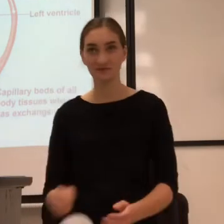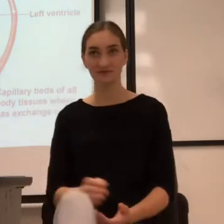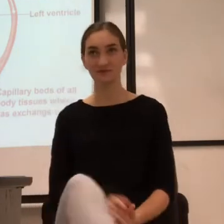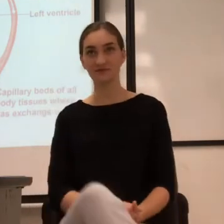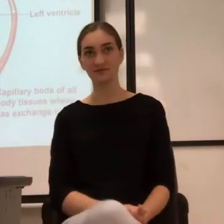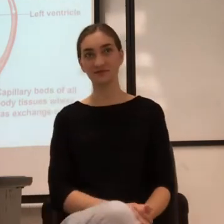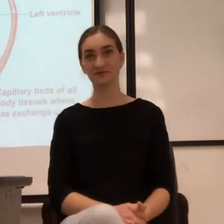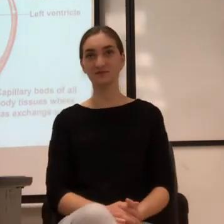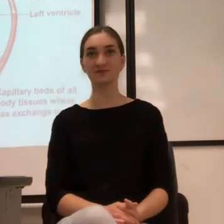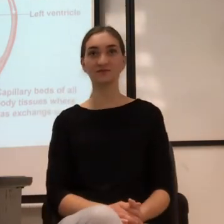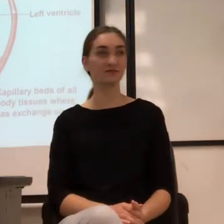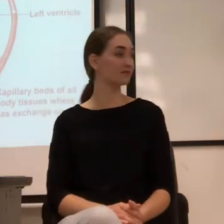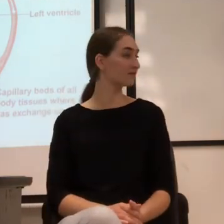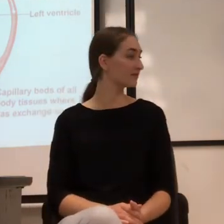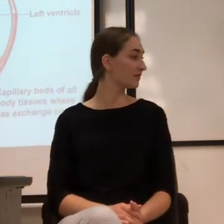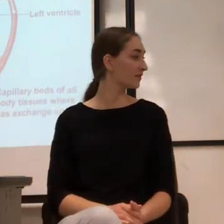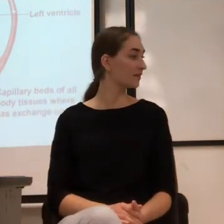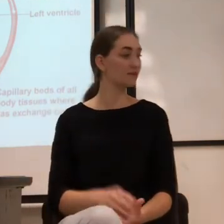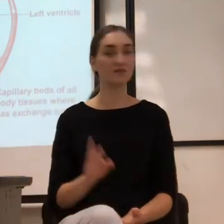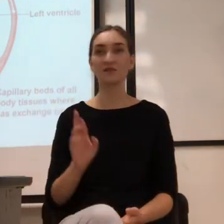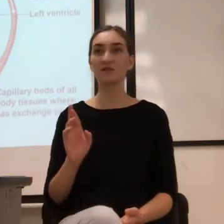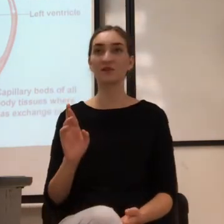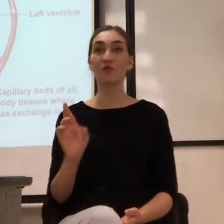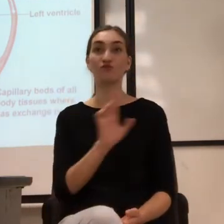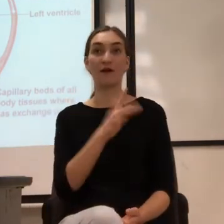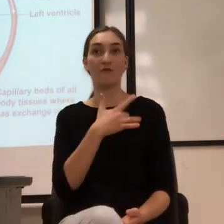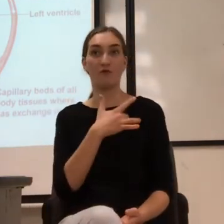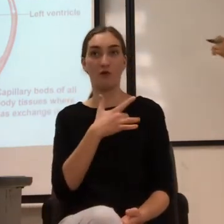So the right heart is pretty much gonna be our